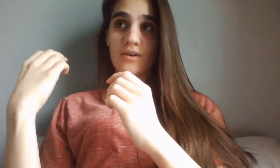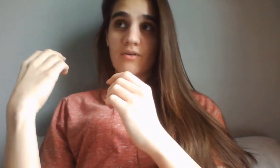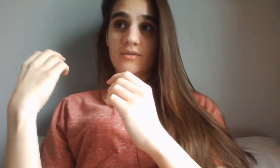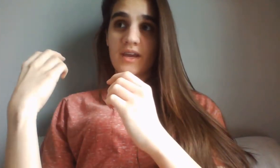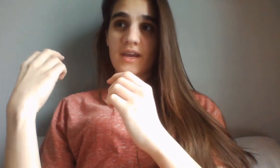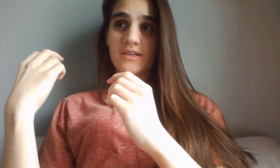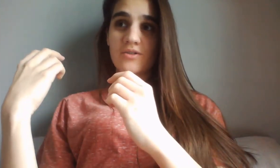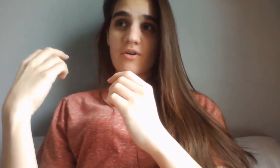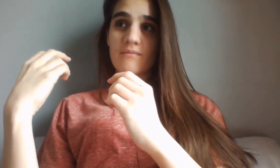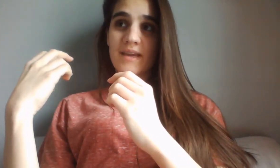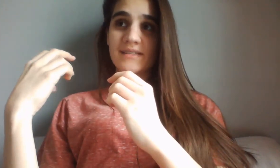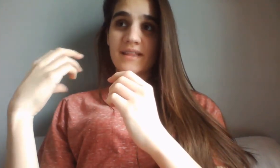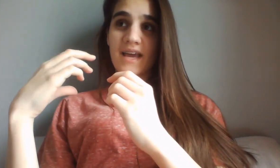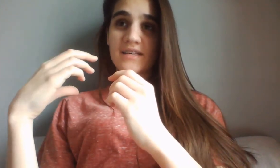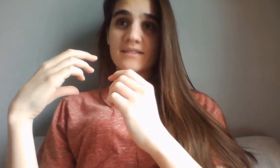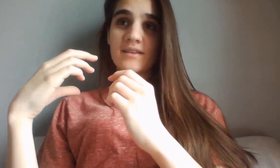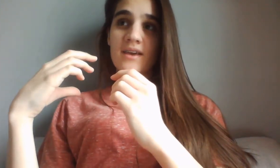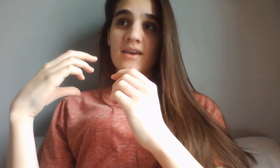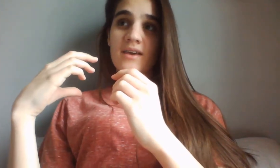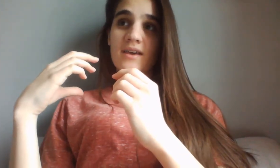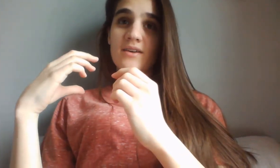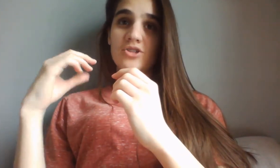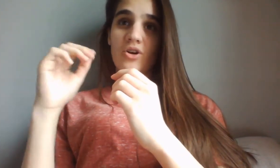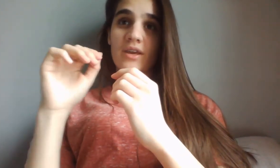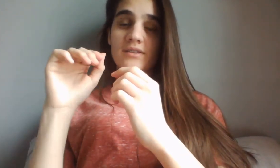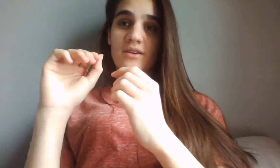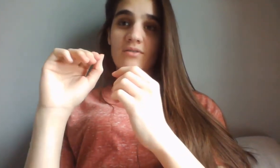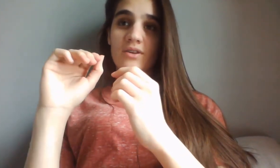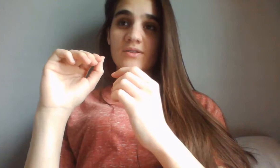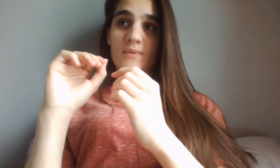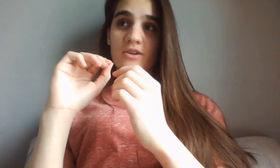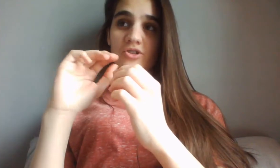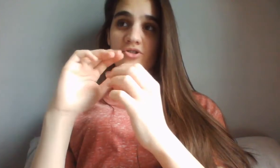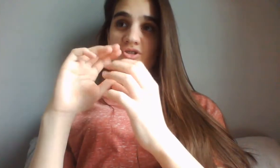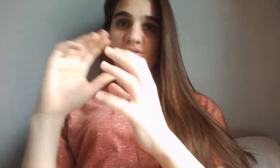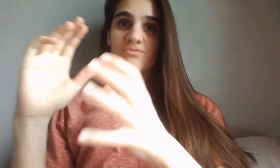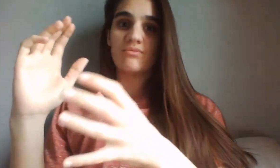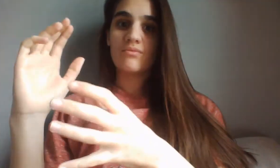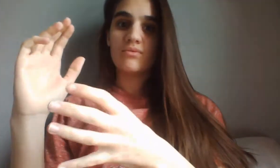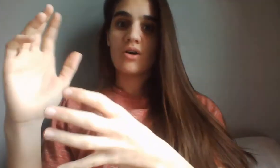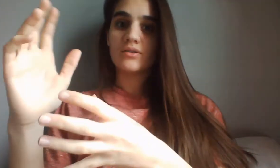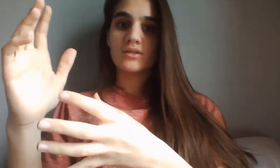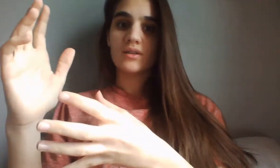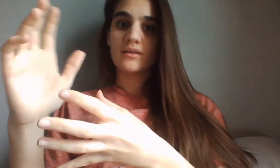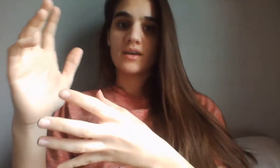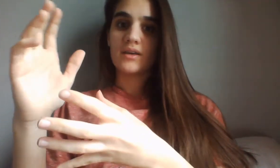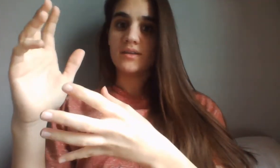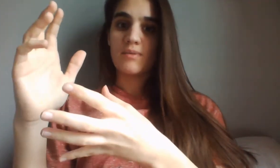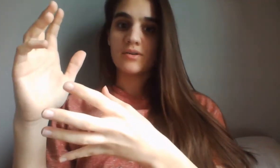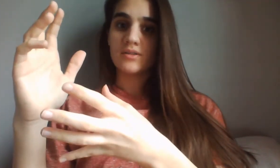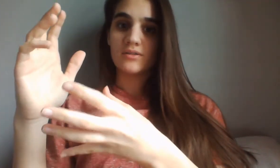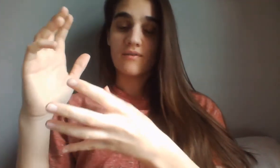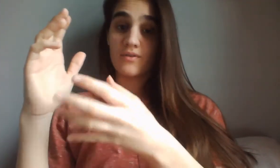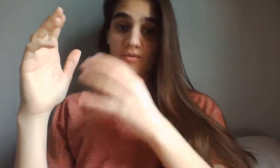throughout the whole thing, it sort of makes it less shocking to the audience, because you're just constantly thinking this person's having a freak